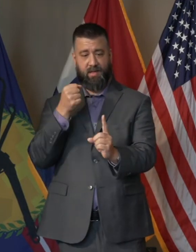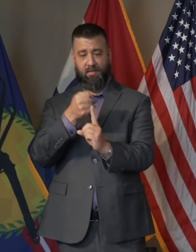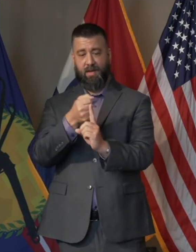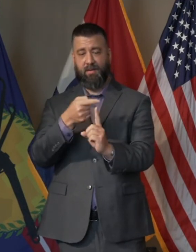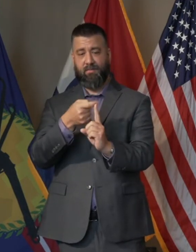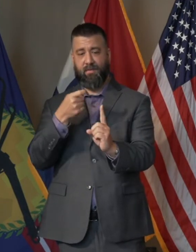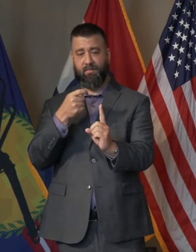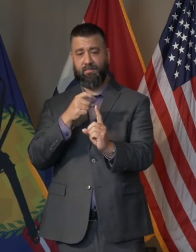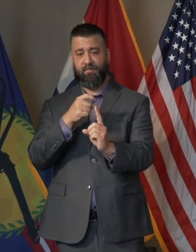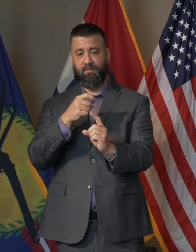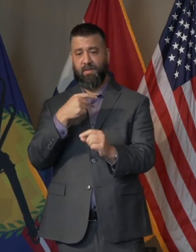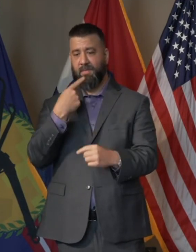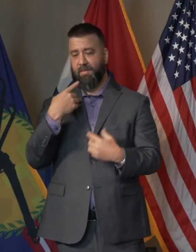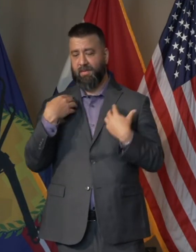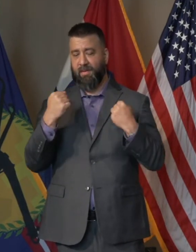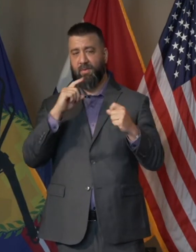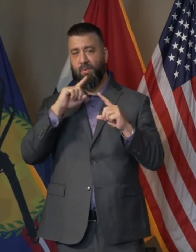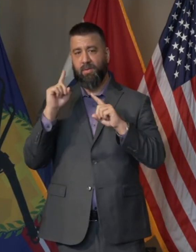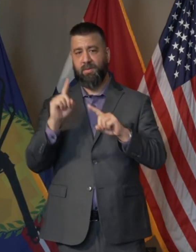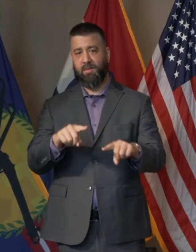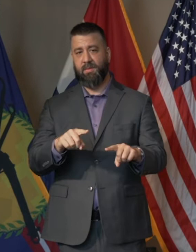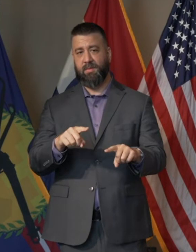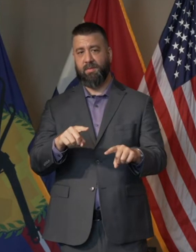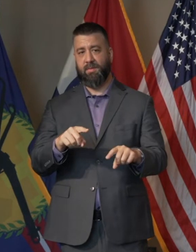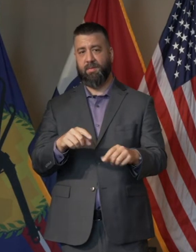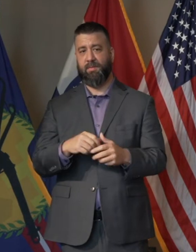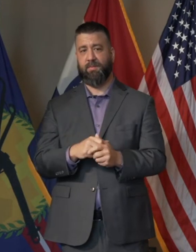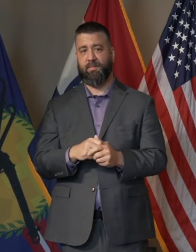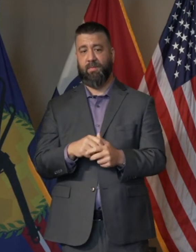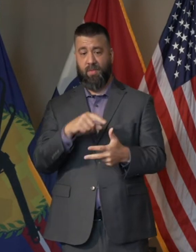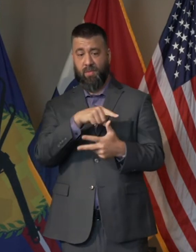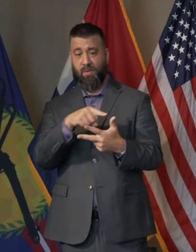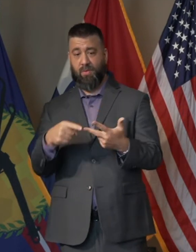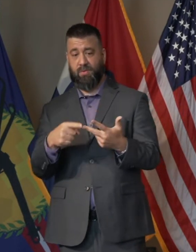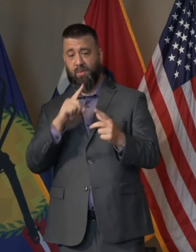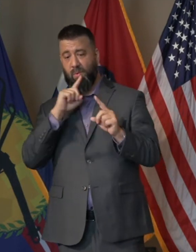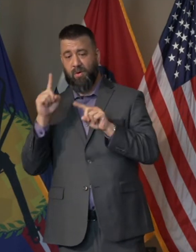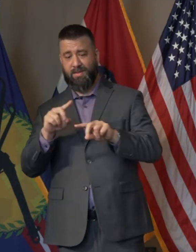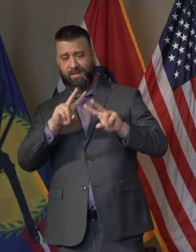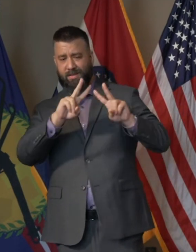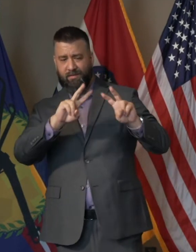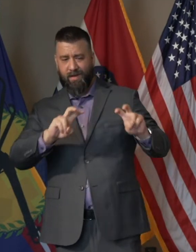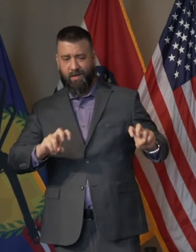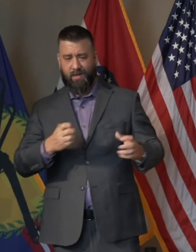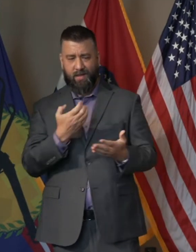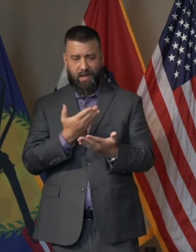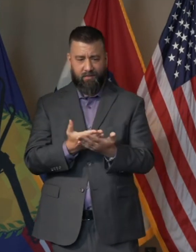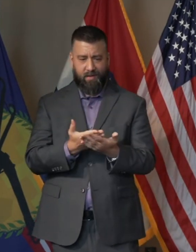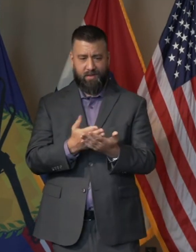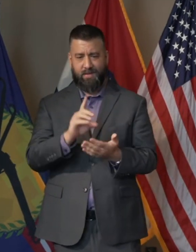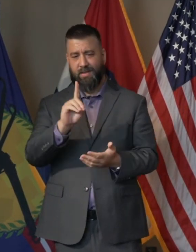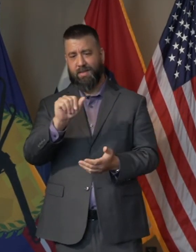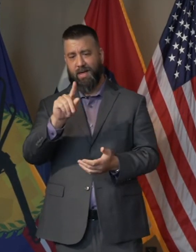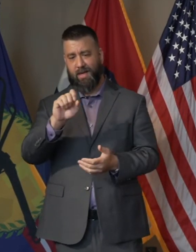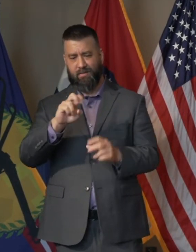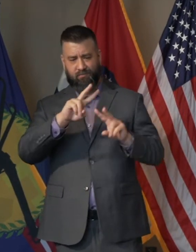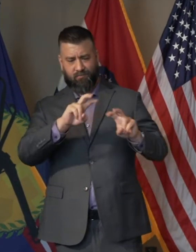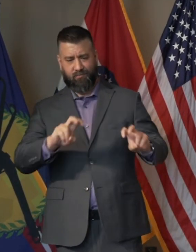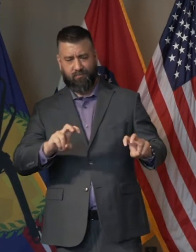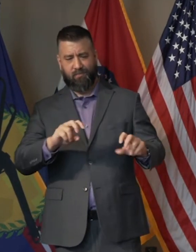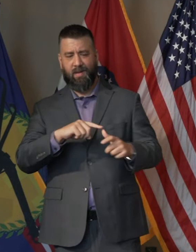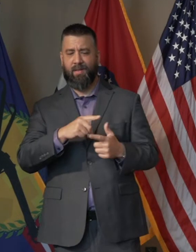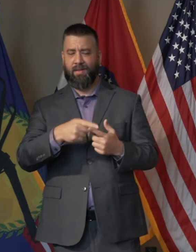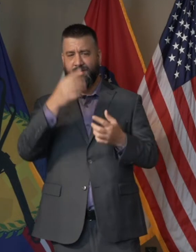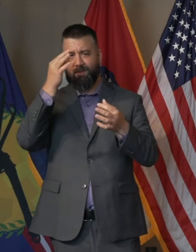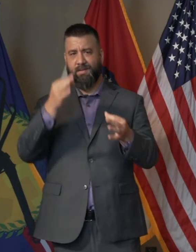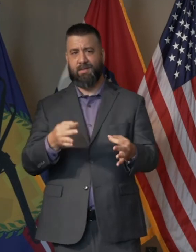by our public health orders, and our public health orders are evaluating that evidence, that data, and making public health